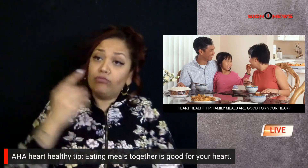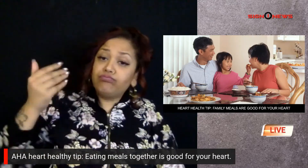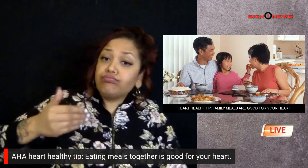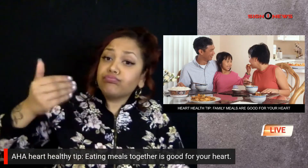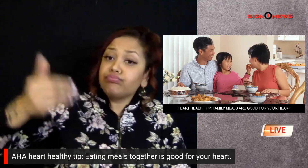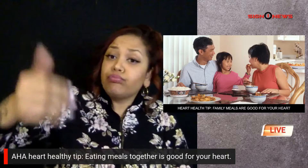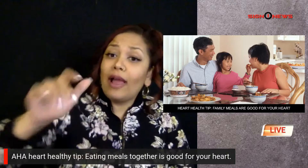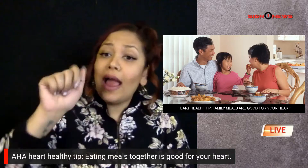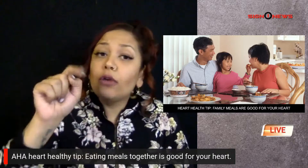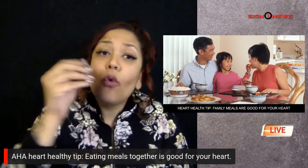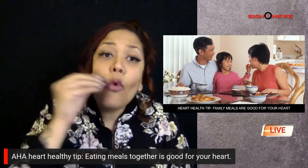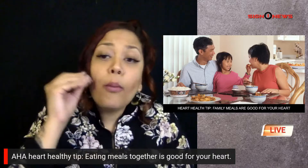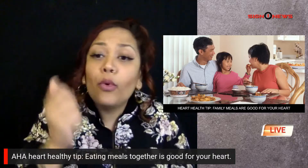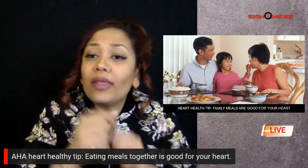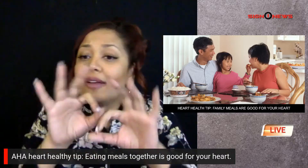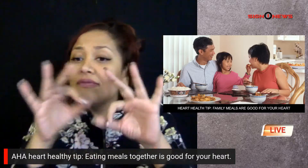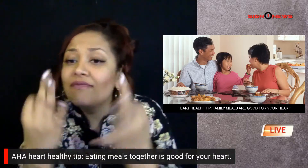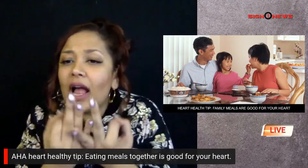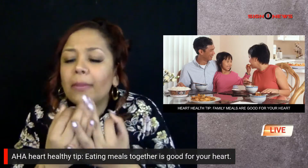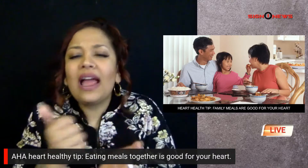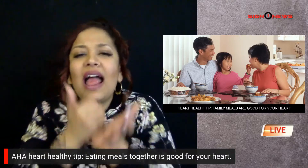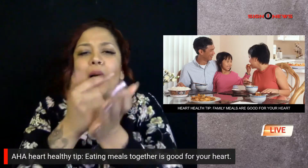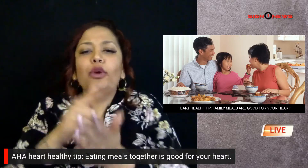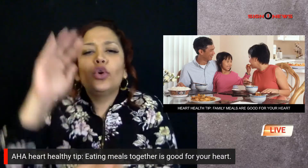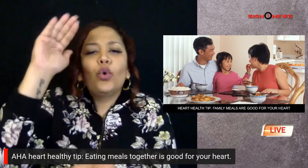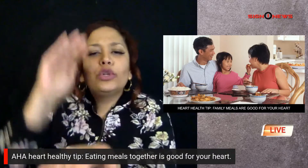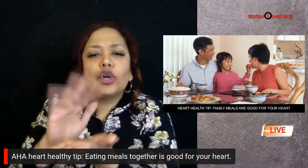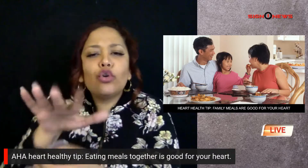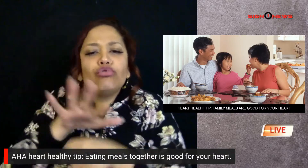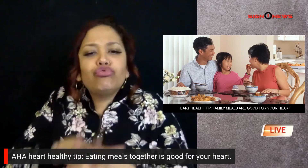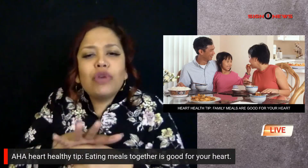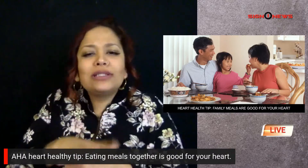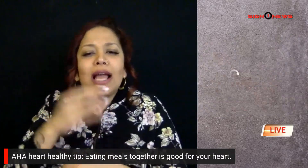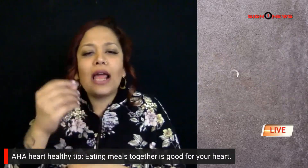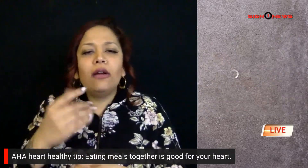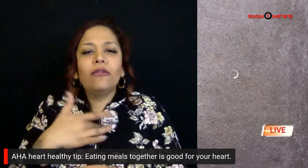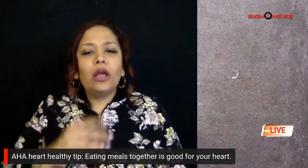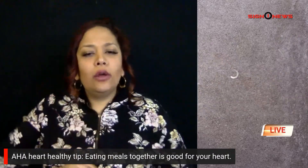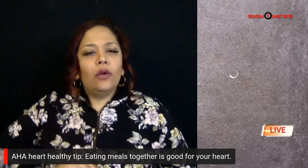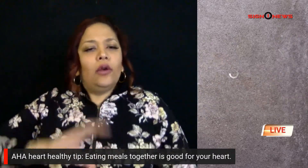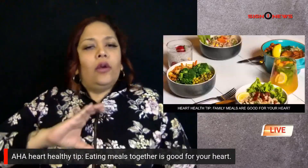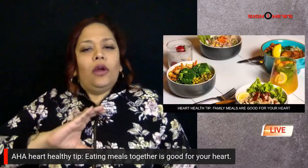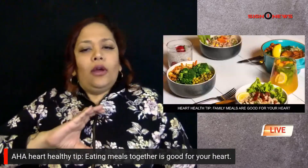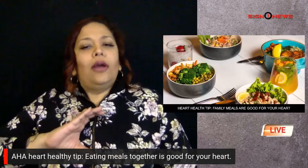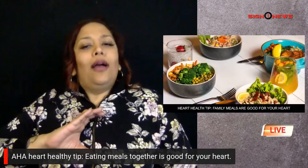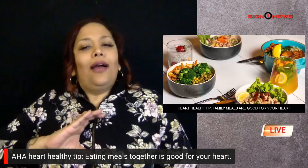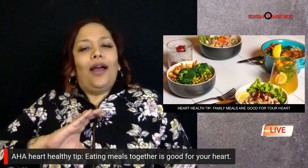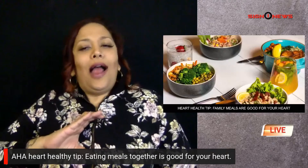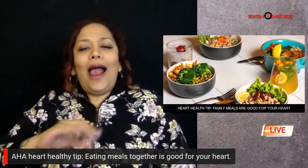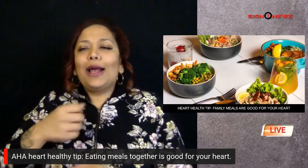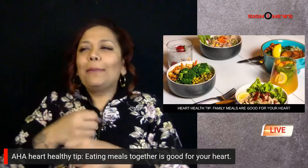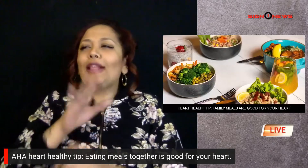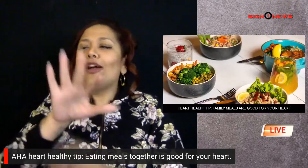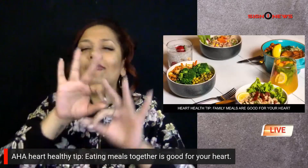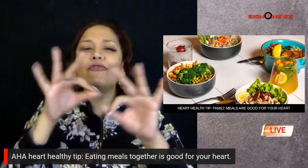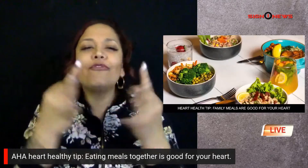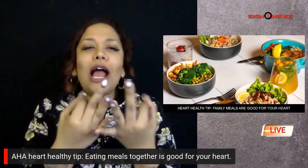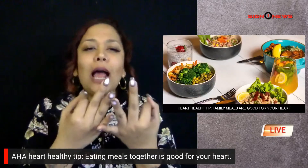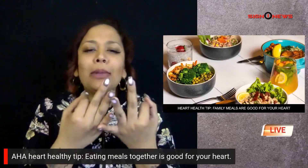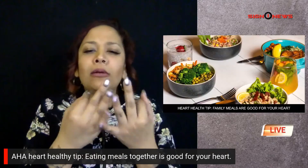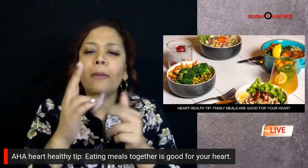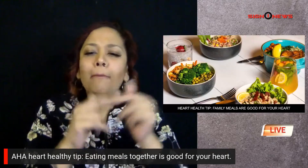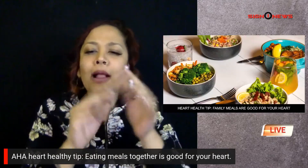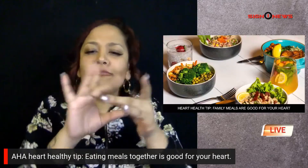adults will eat more fruits and vegetables. And eating regular meals at home with family can help